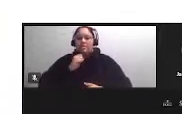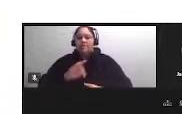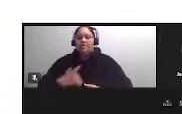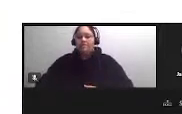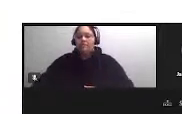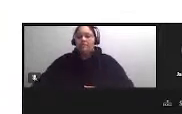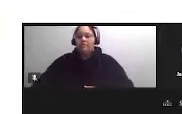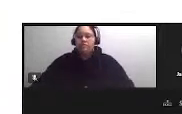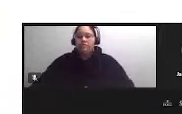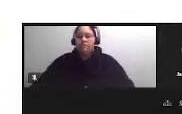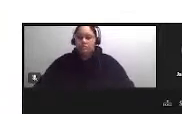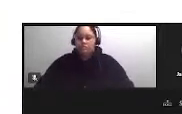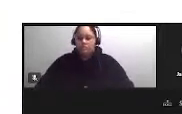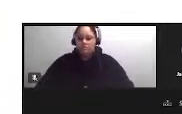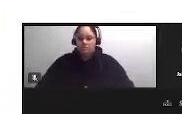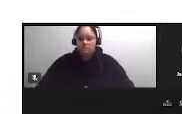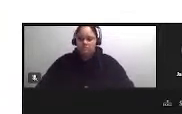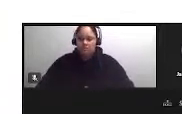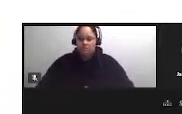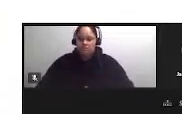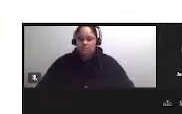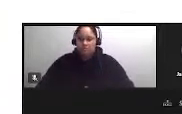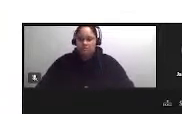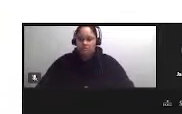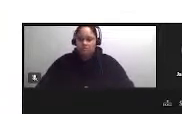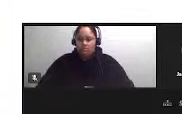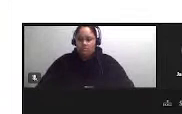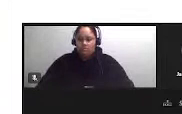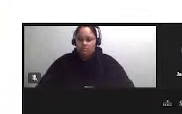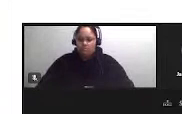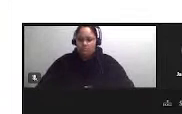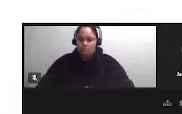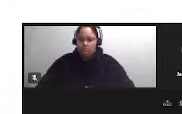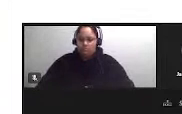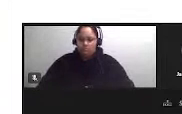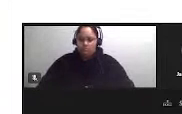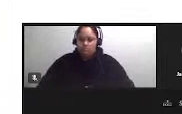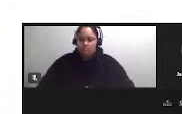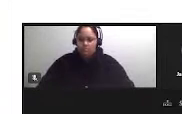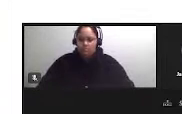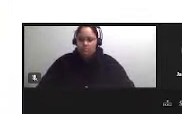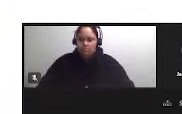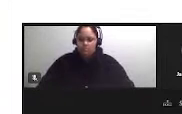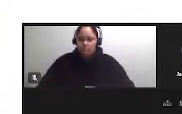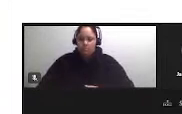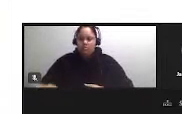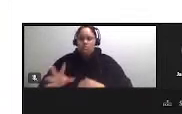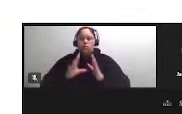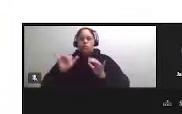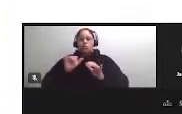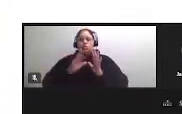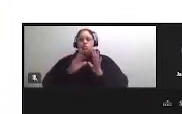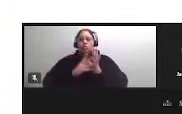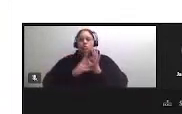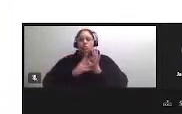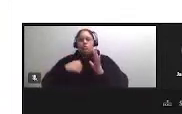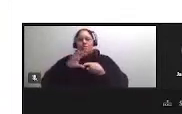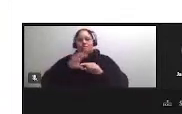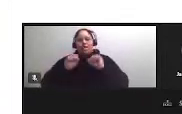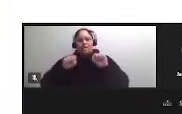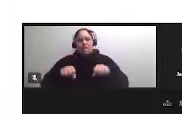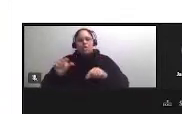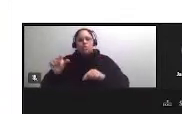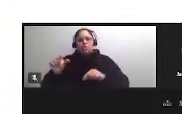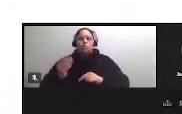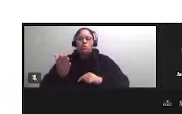can check in the programming, in the program itself, as to which other day can we find